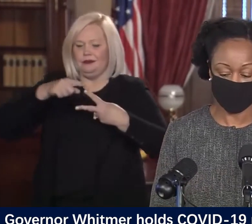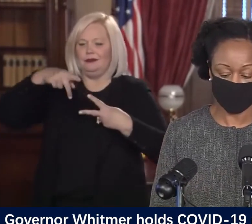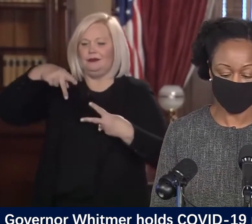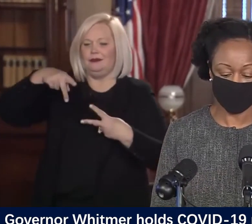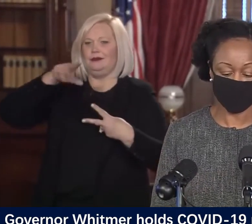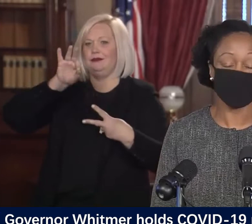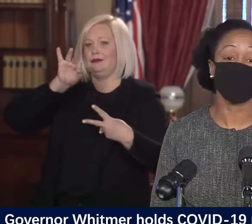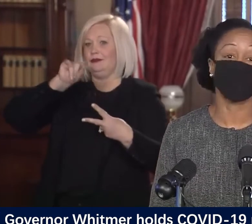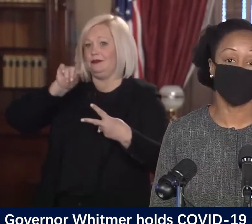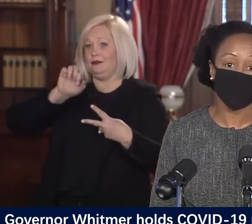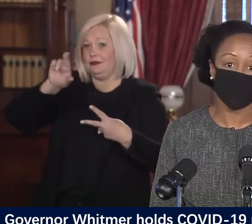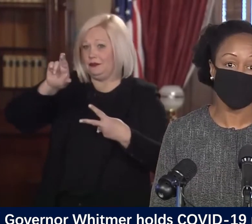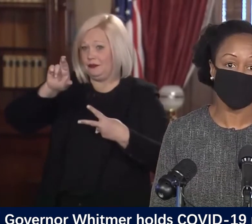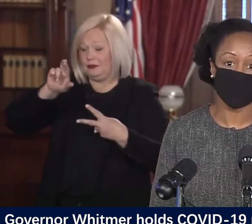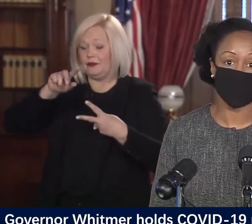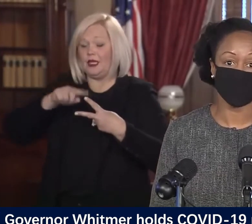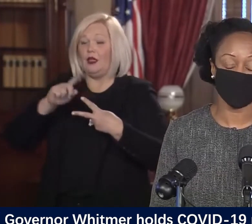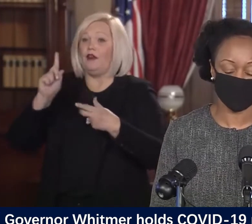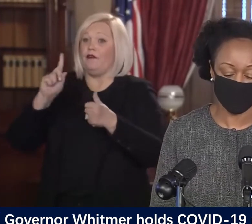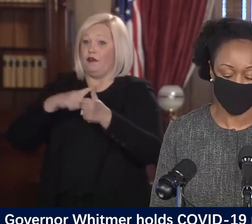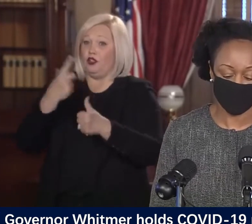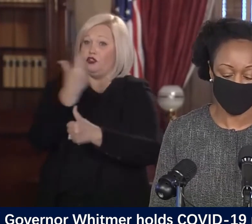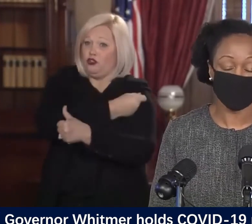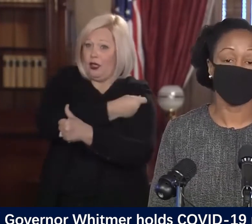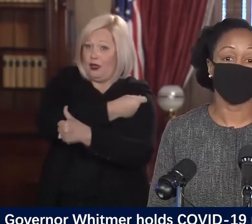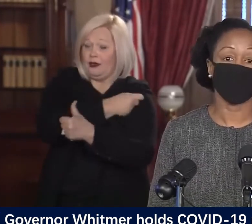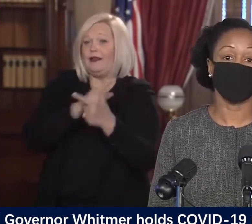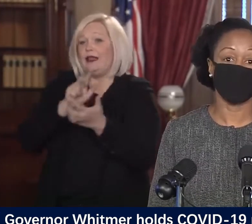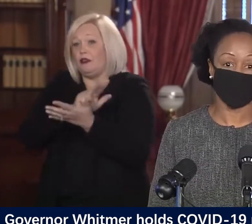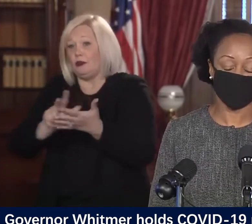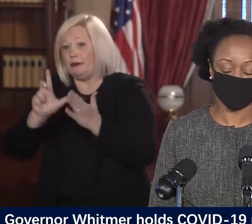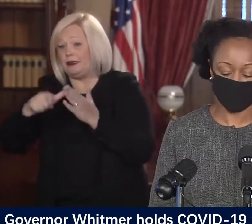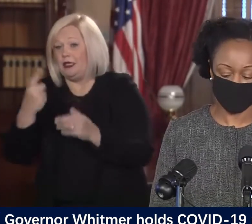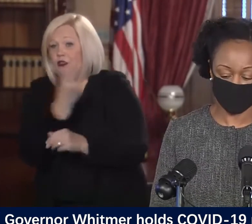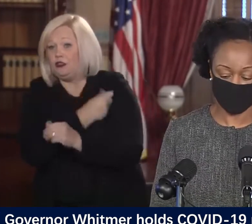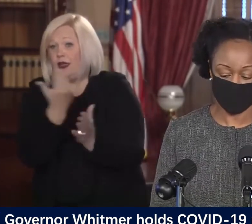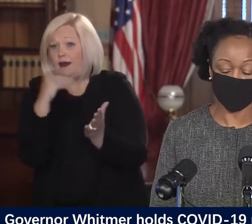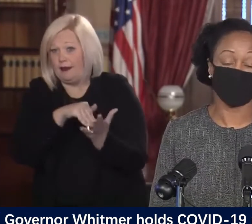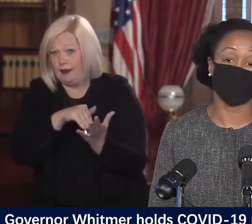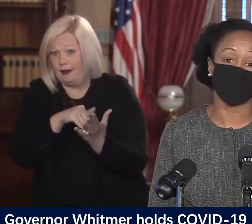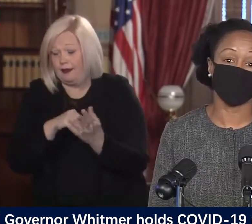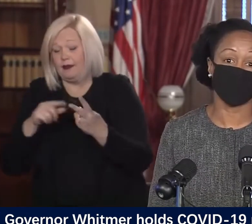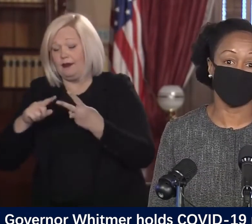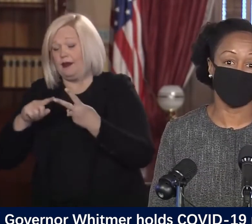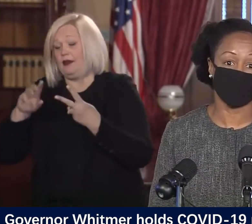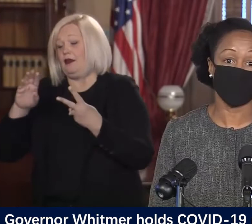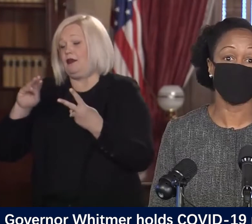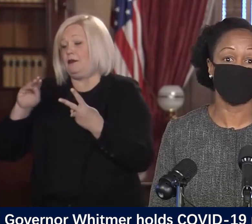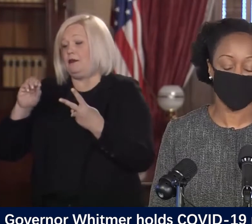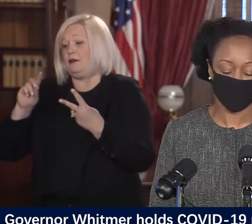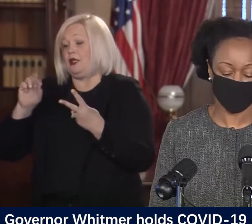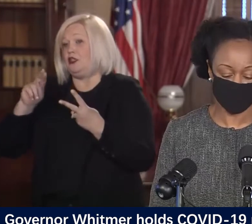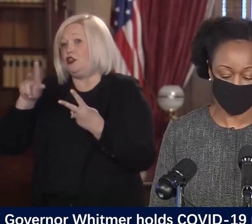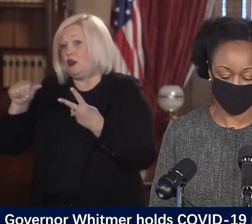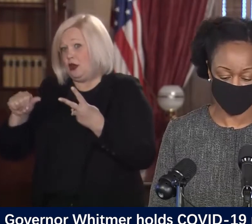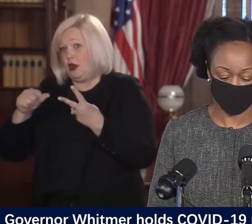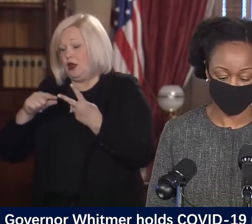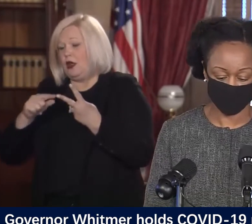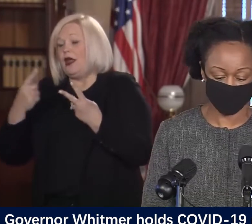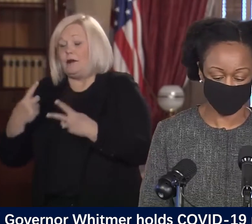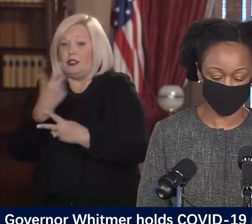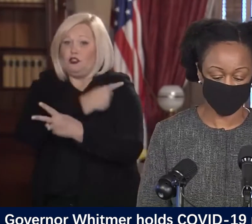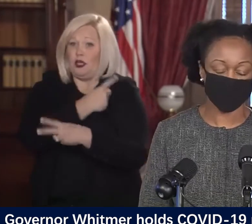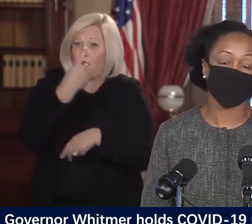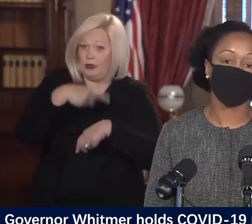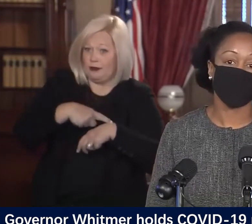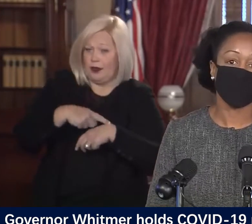you to get a second shot 3 weeks after the first, and the Moderna vaccine requires you to get one 4 weeks after the